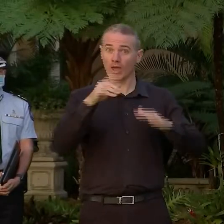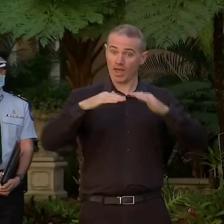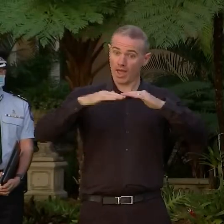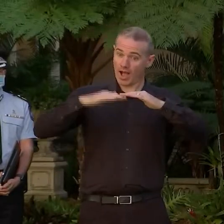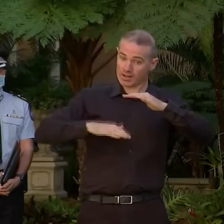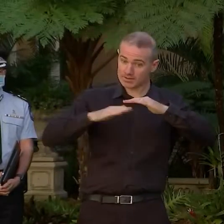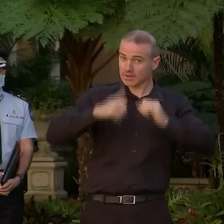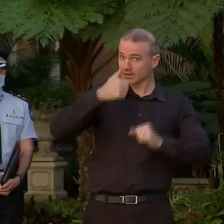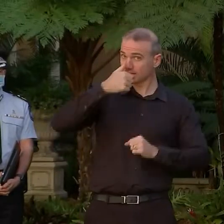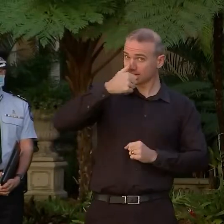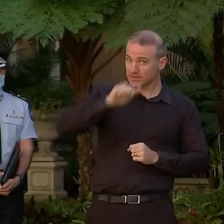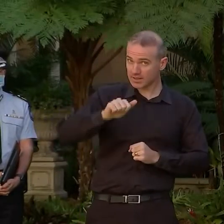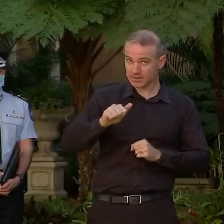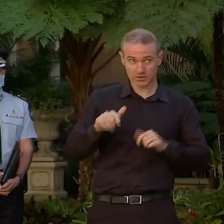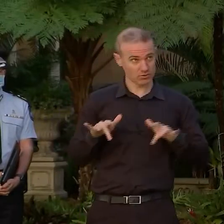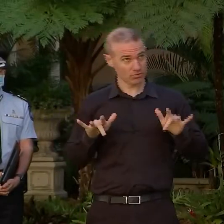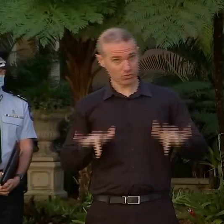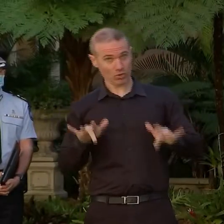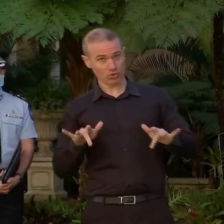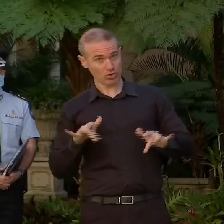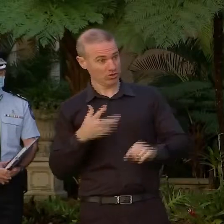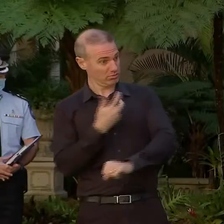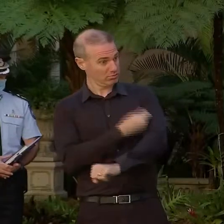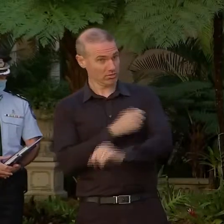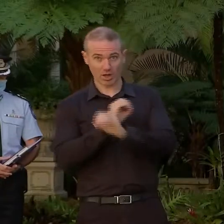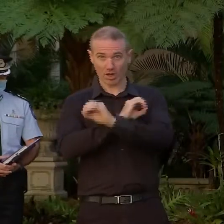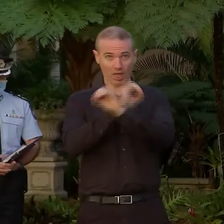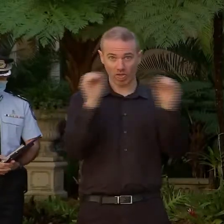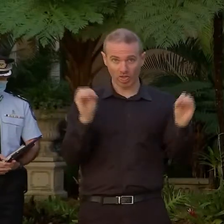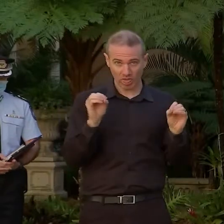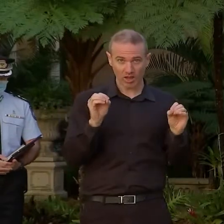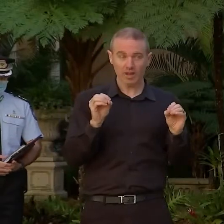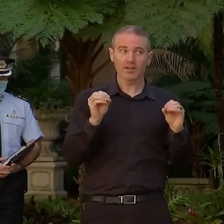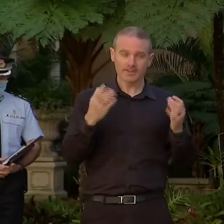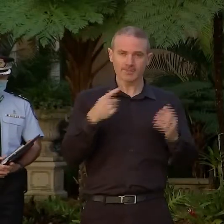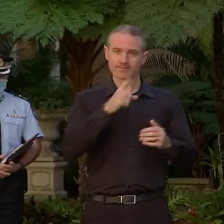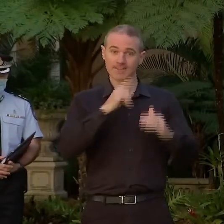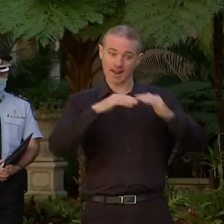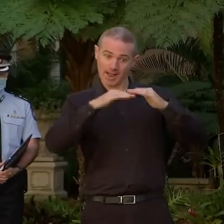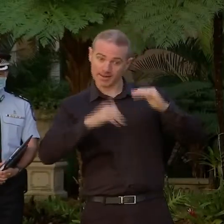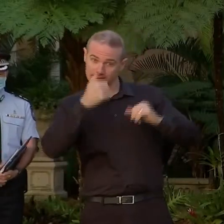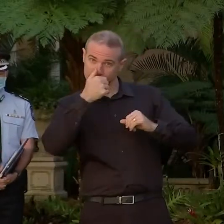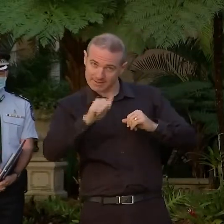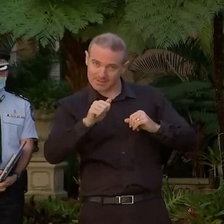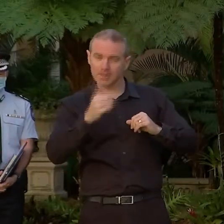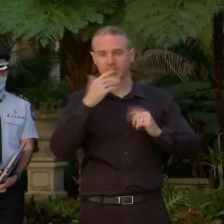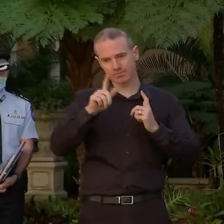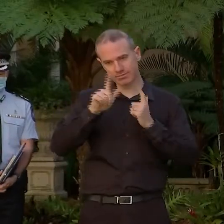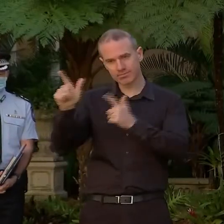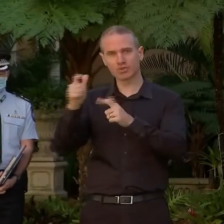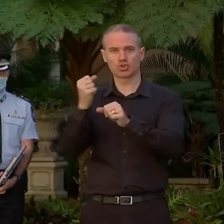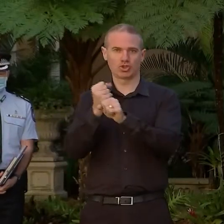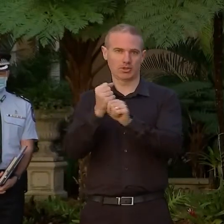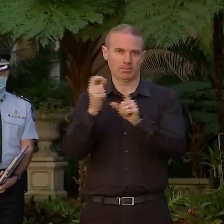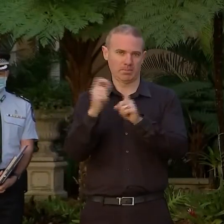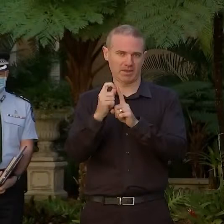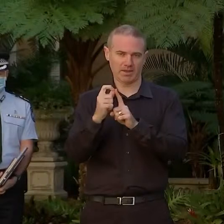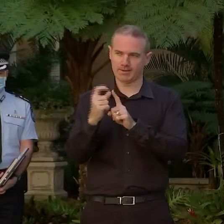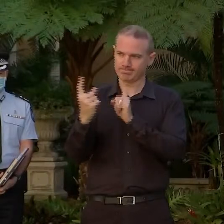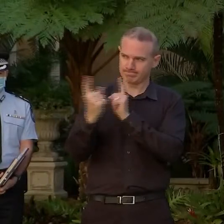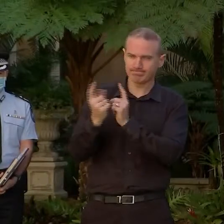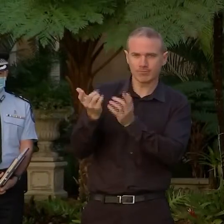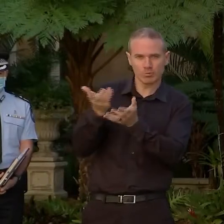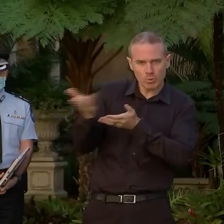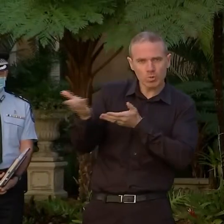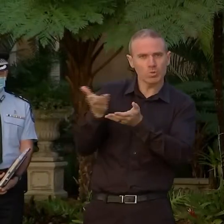clear that you should go and talk to your GP and work through with your GP whether or not,